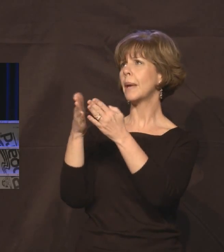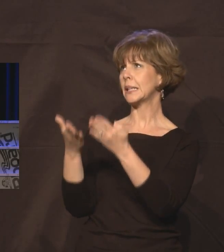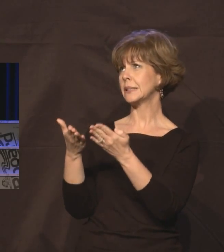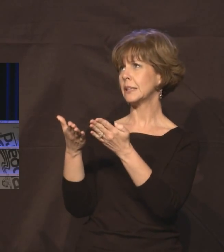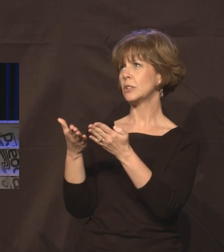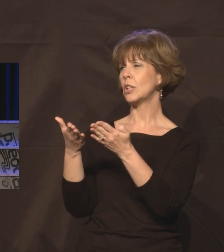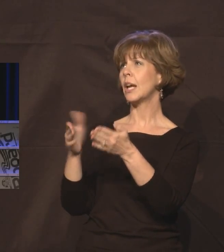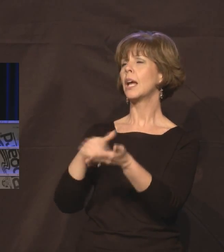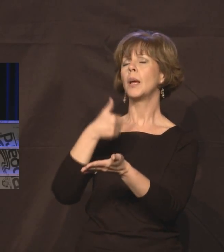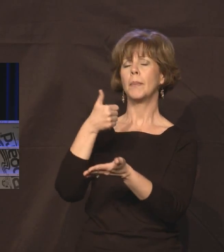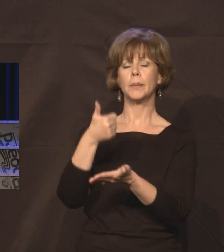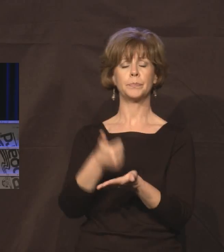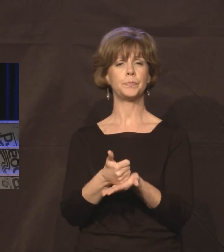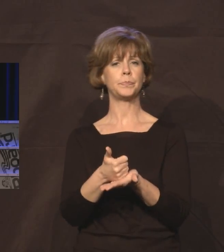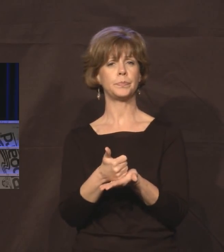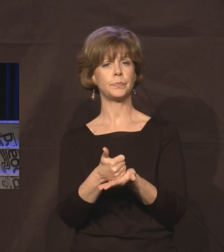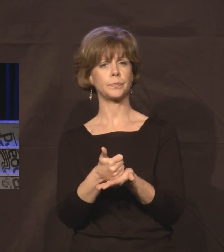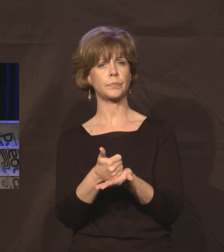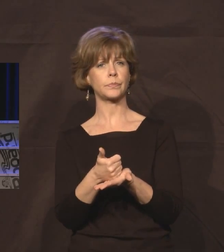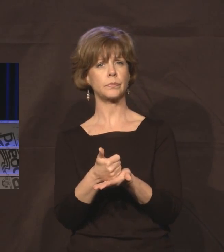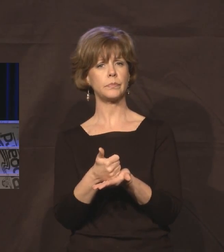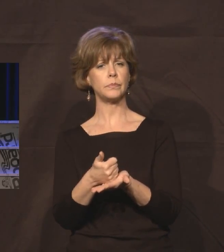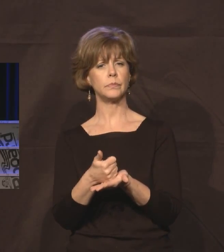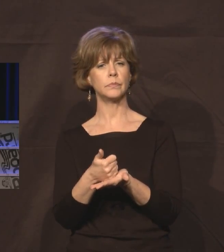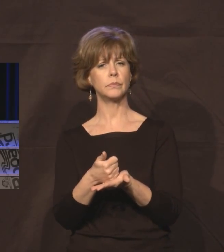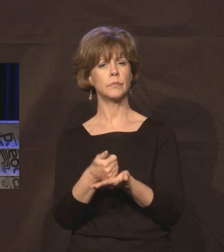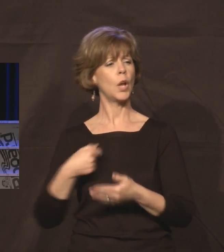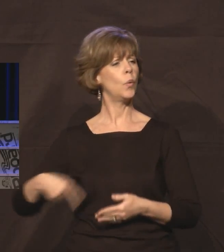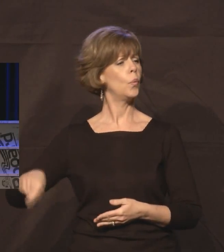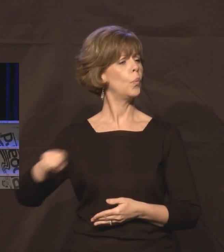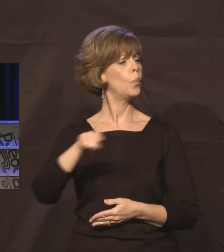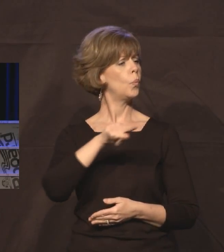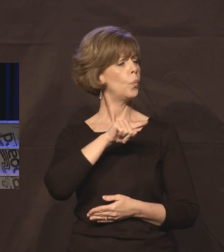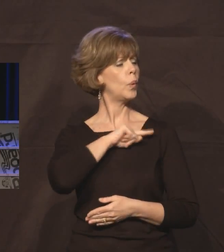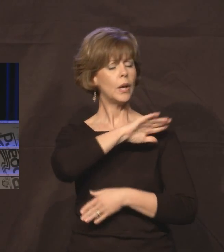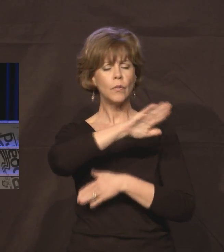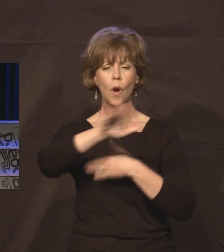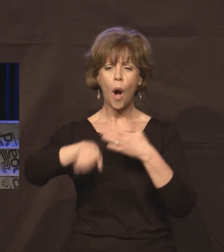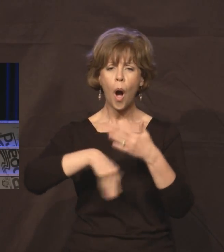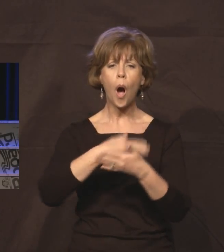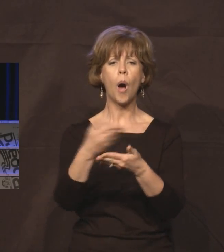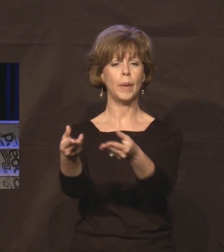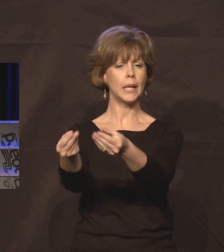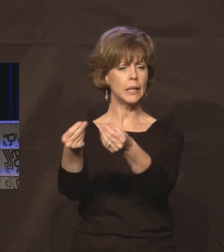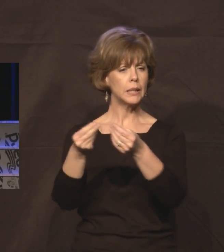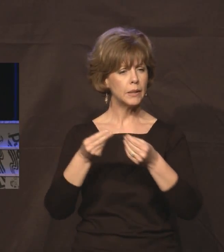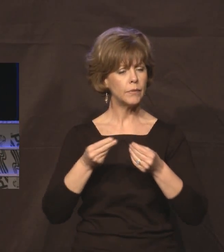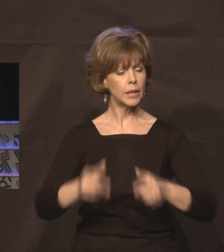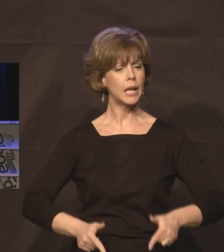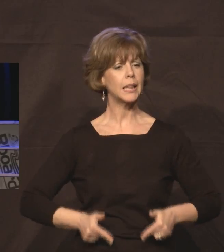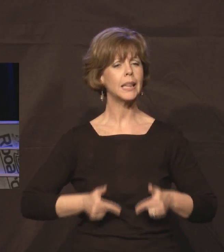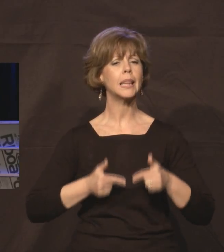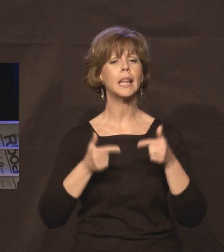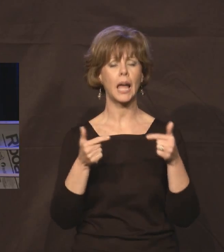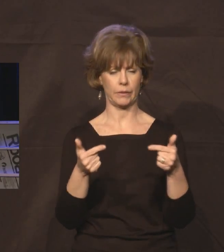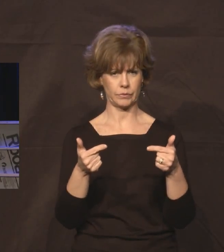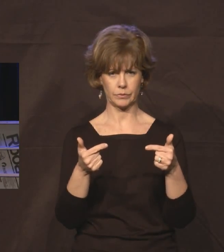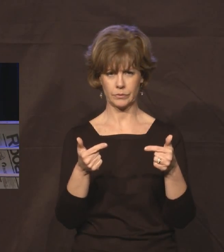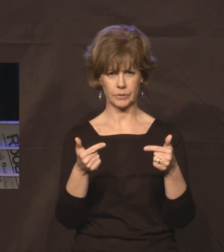You know, we've all been given a life that we are blessed with. I said it a few weeks ago that we are fearfully and wonderfully